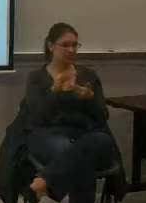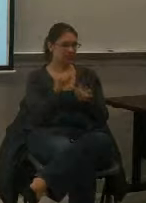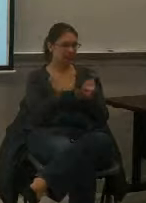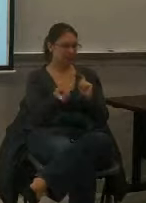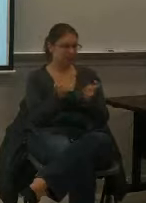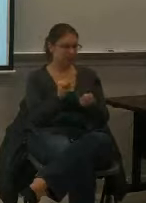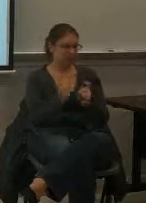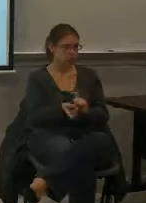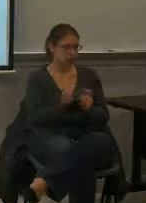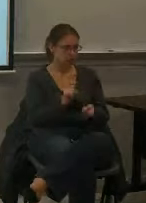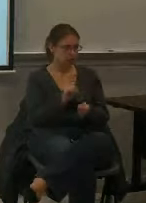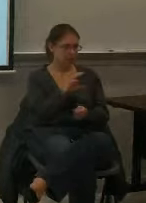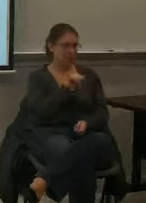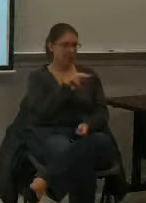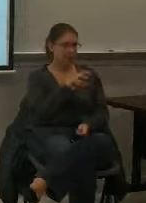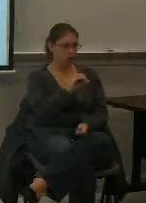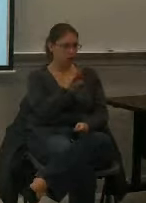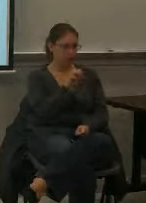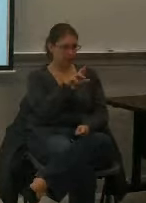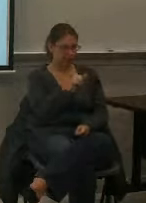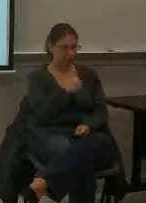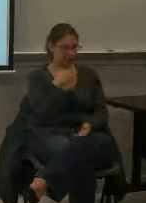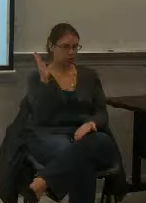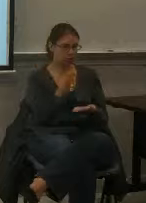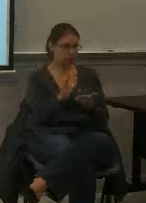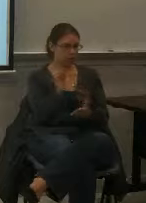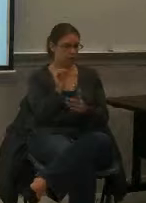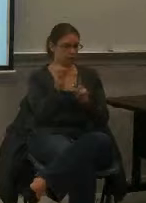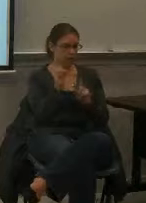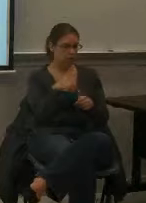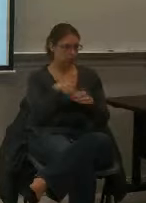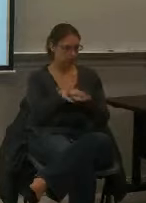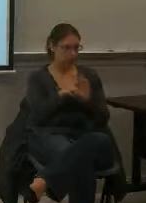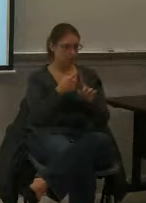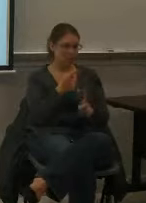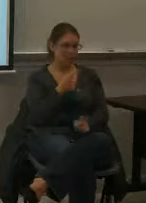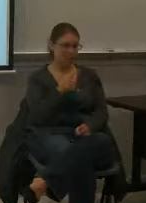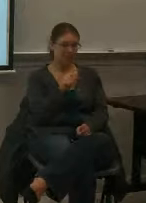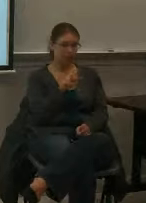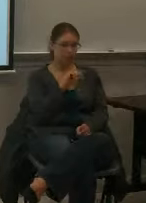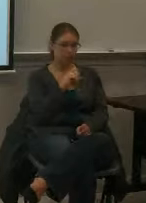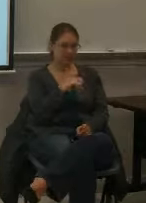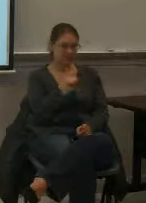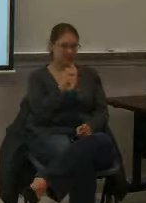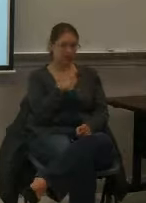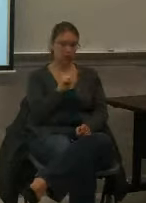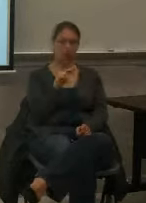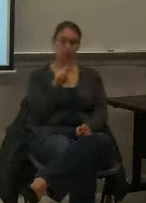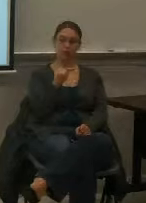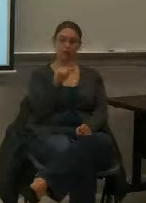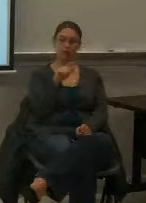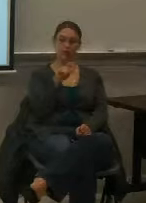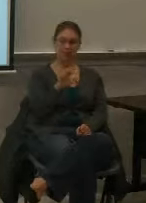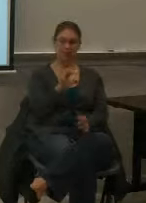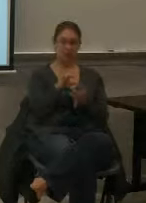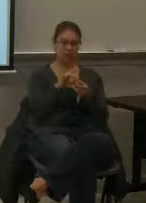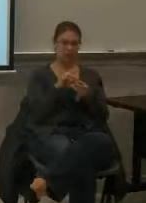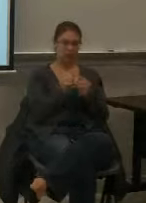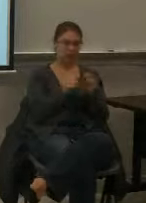adaptations that cyanobacteria had to reduce oxygen coming into heterocysts. So this then would be a mutualistic relationship between